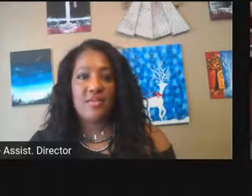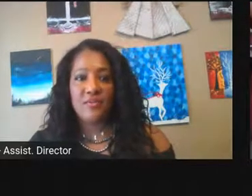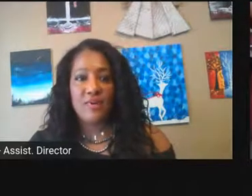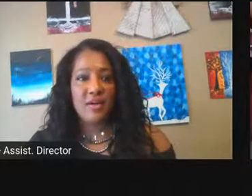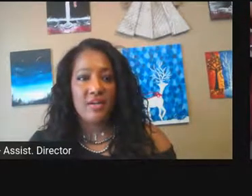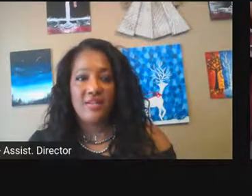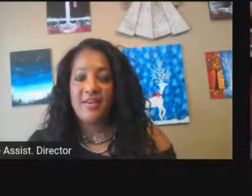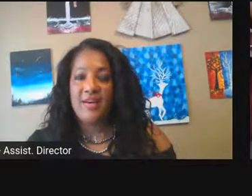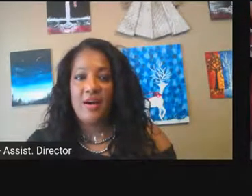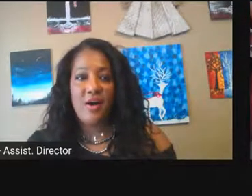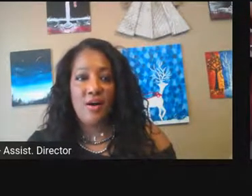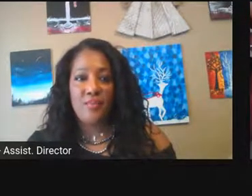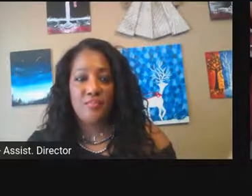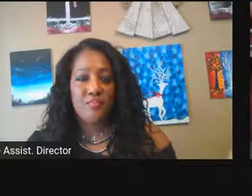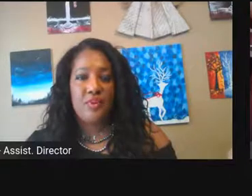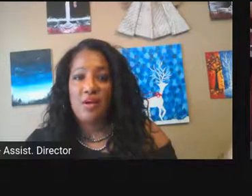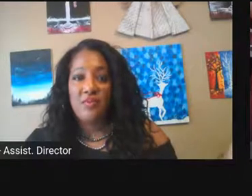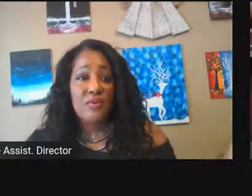We got different